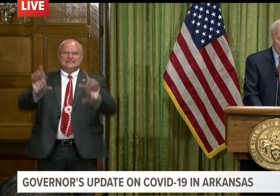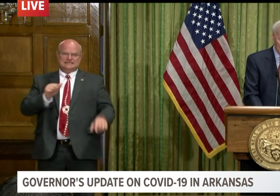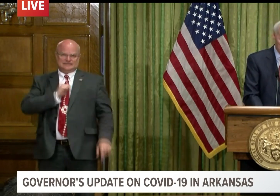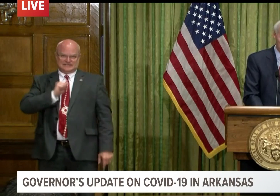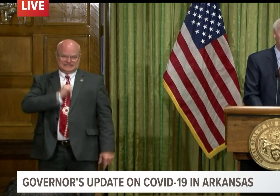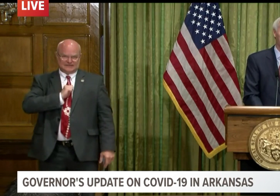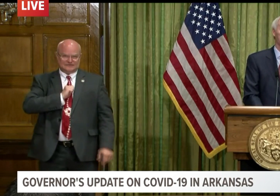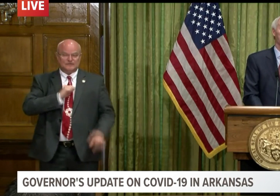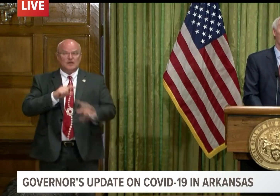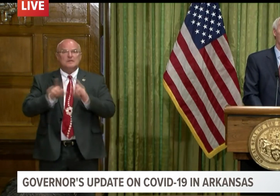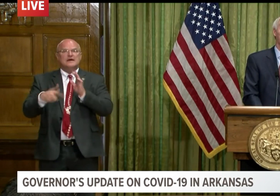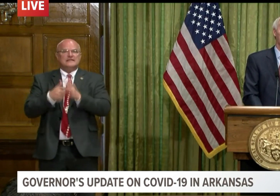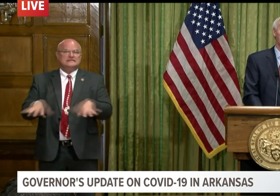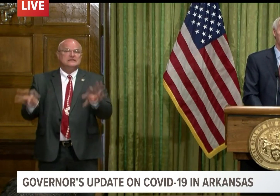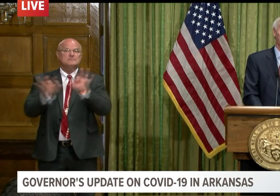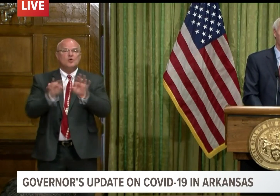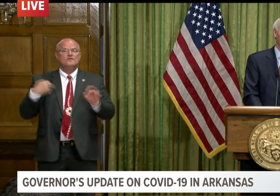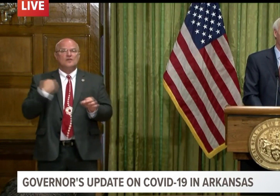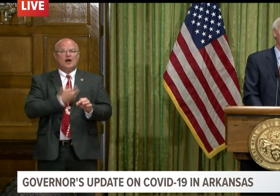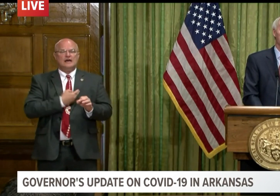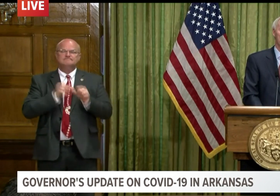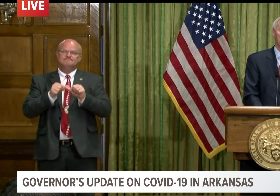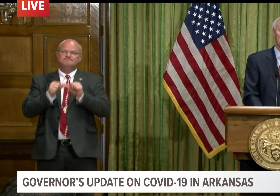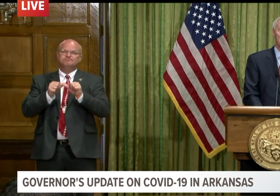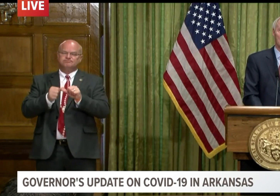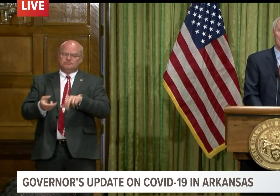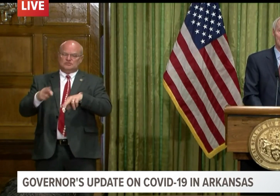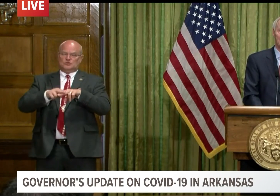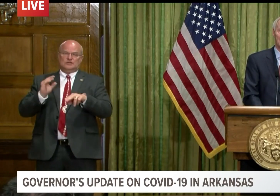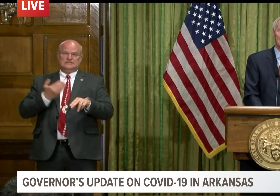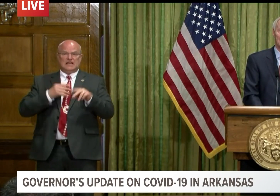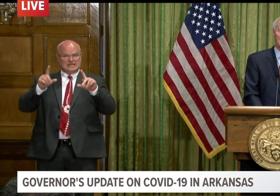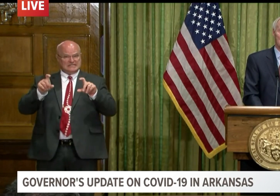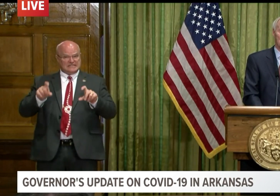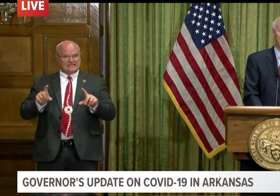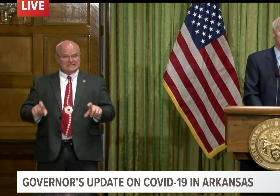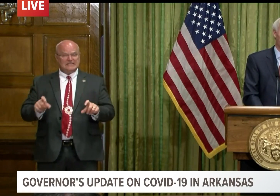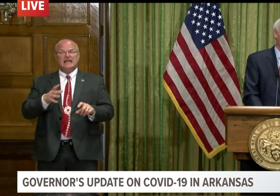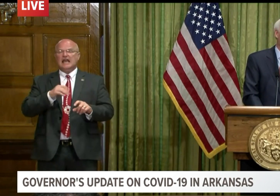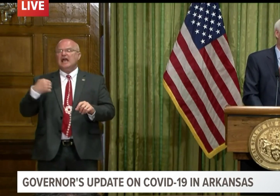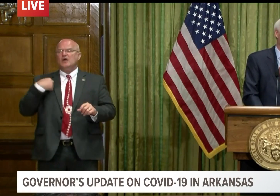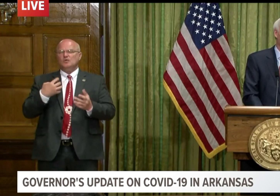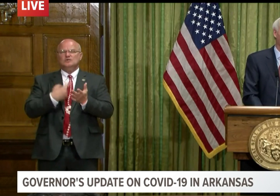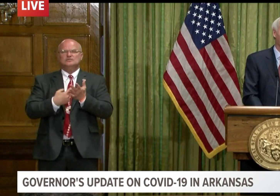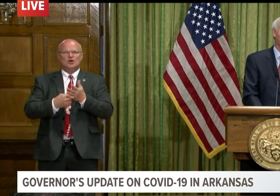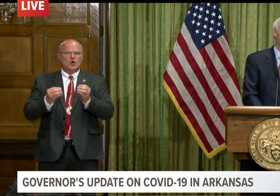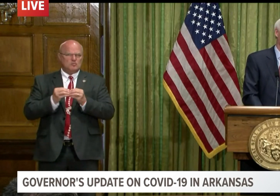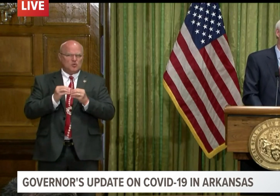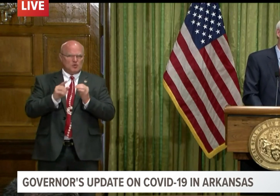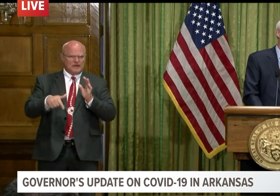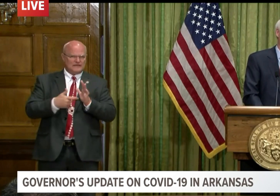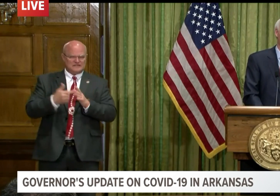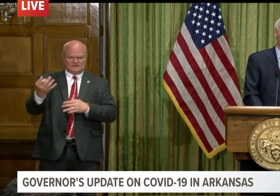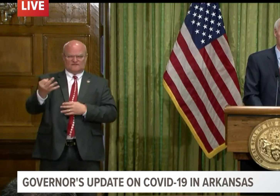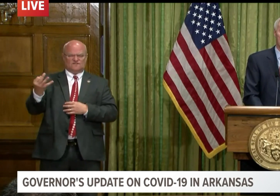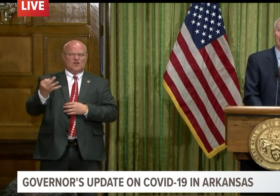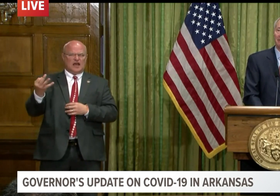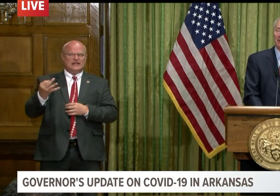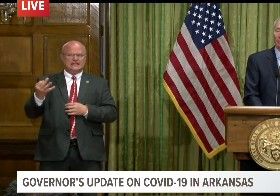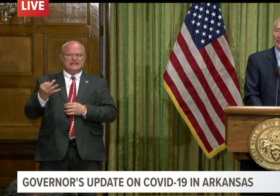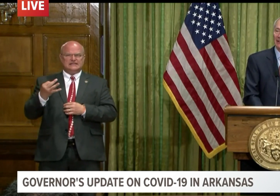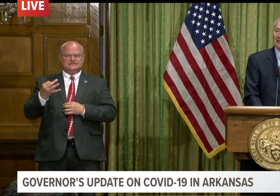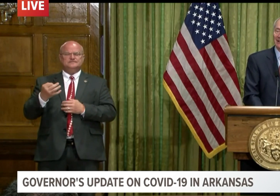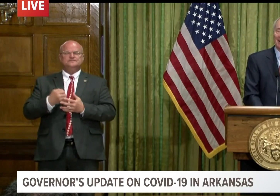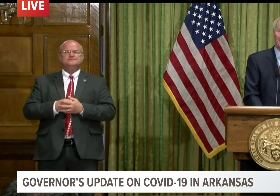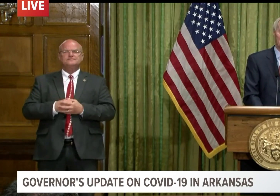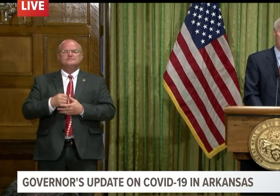tested. But this is important for us to continue to increase our testing, and we'll talk about more of this on Friday of